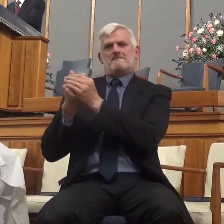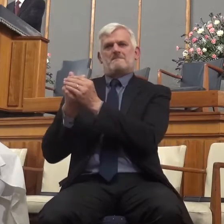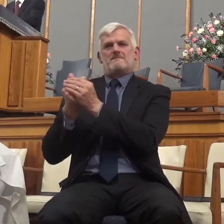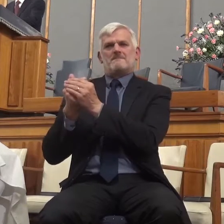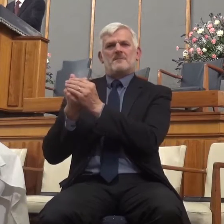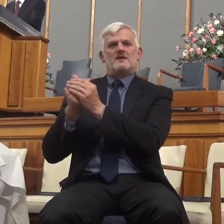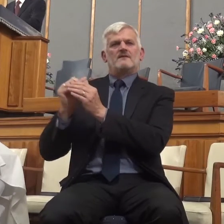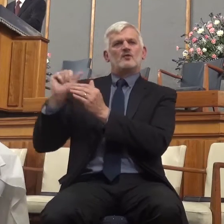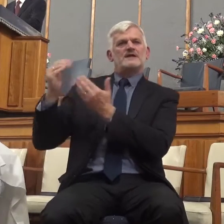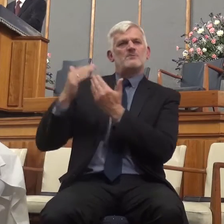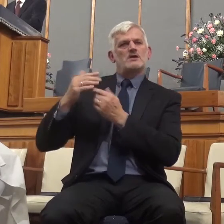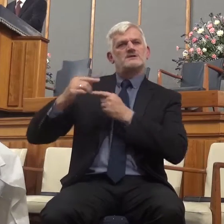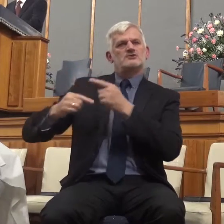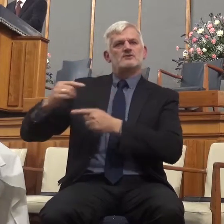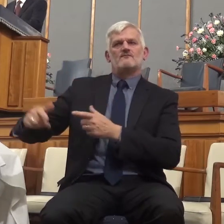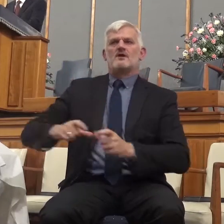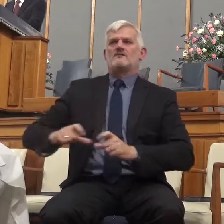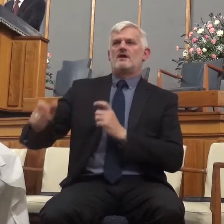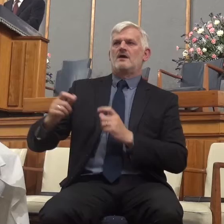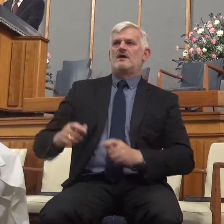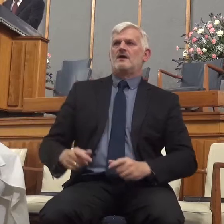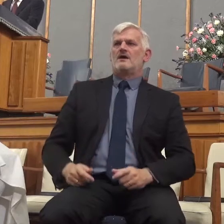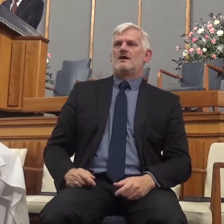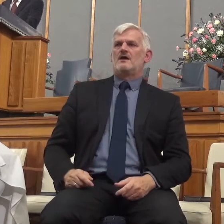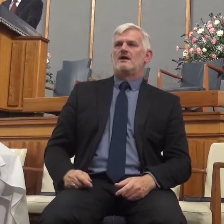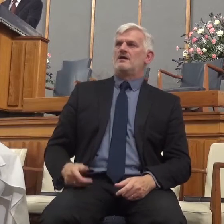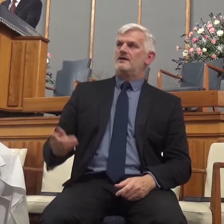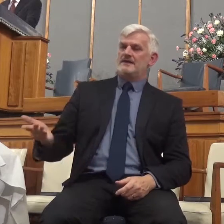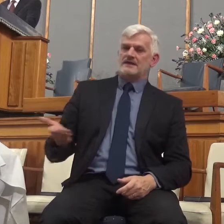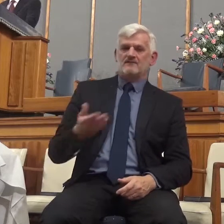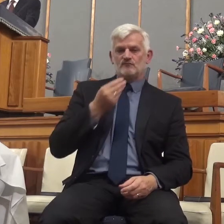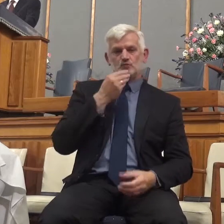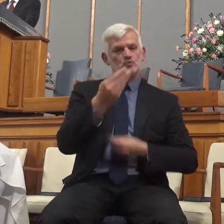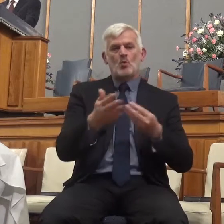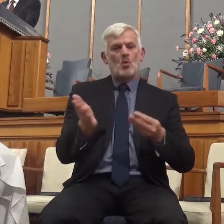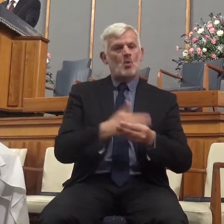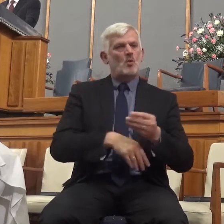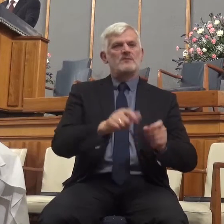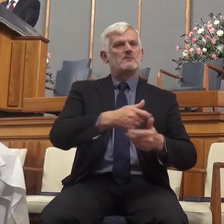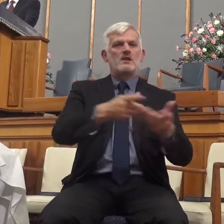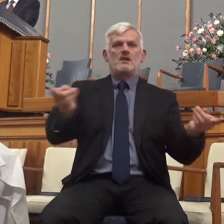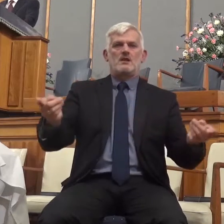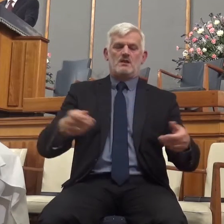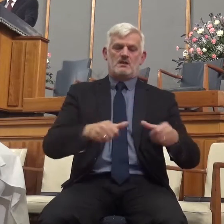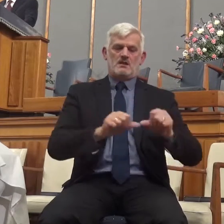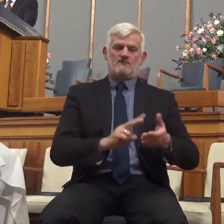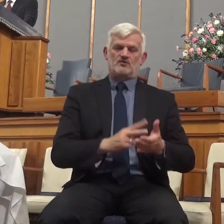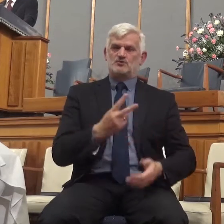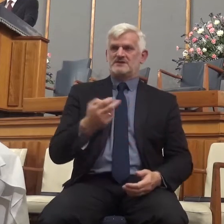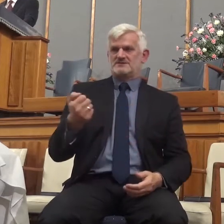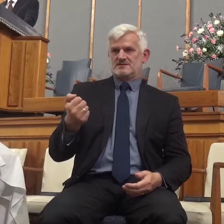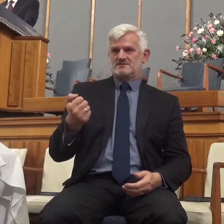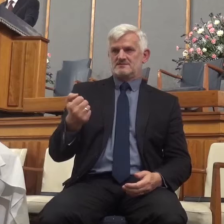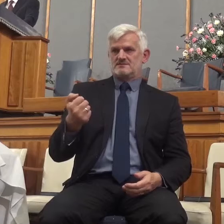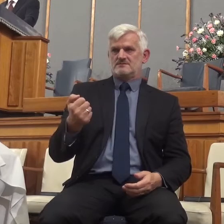endureth forever, who giveth food to all flesh. Verse 26, oh,